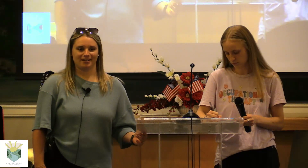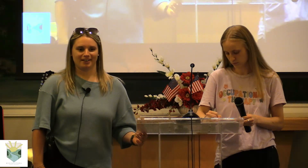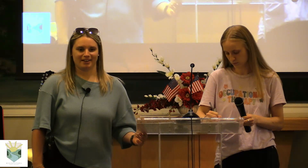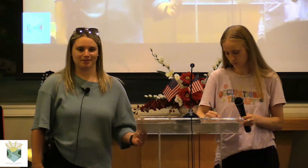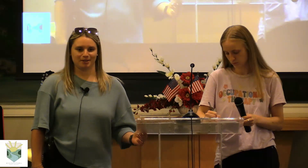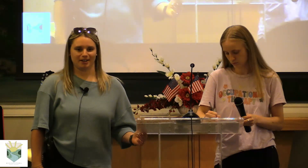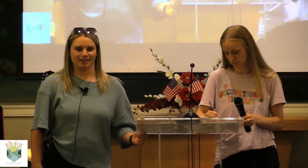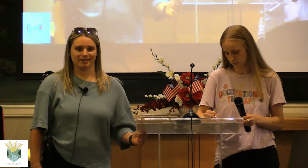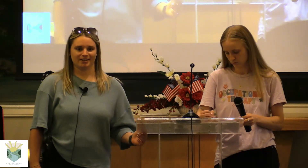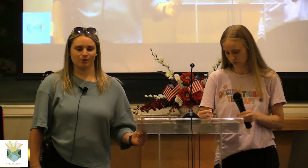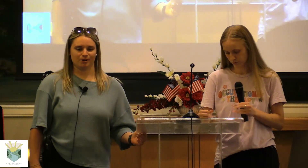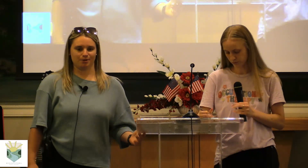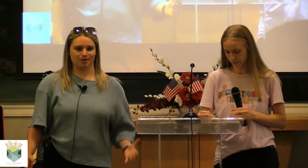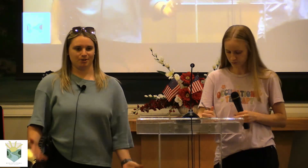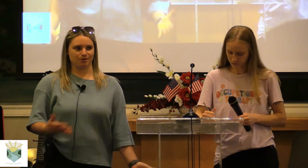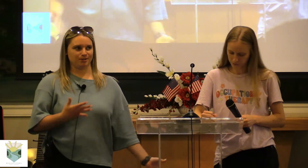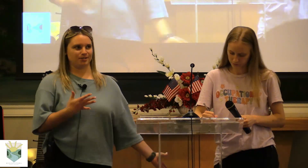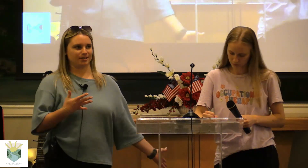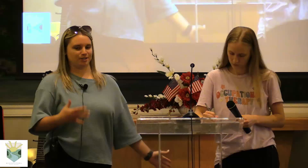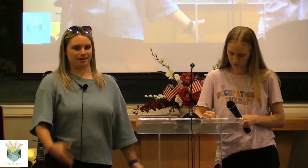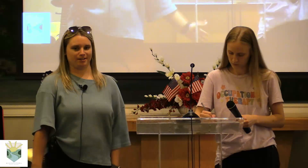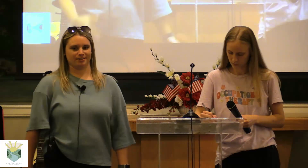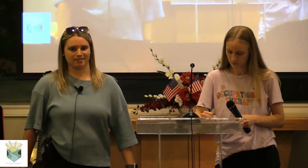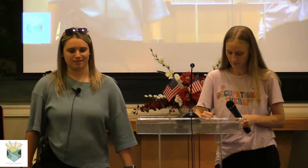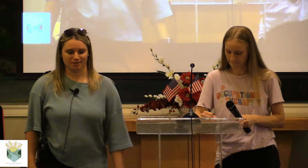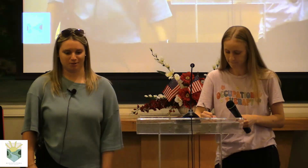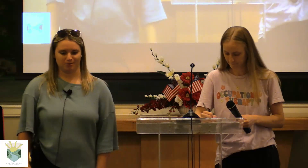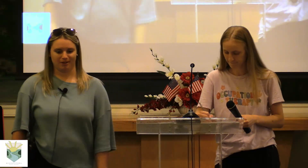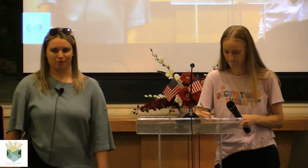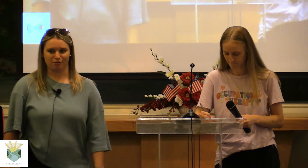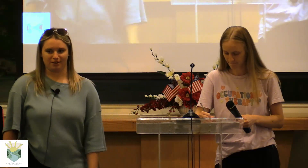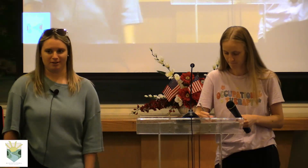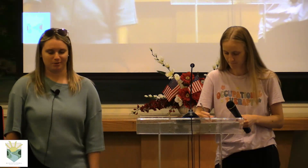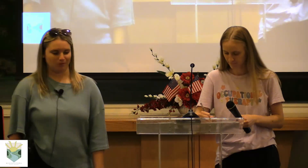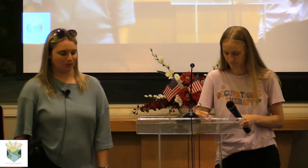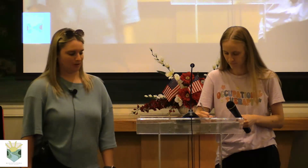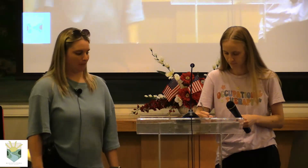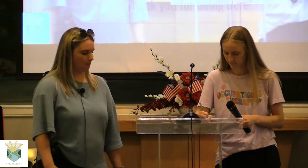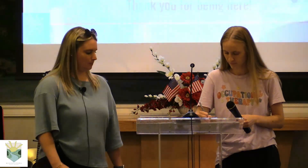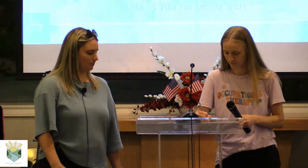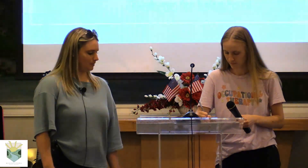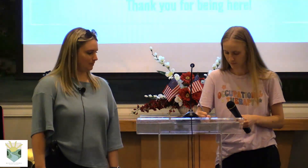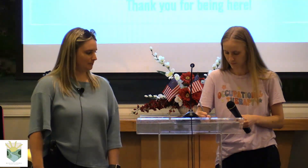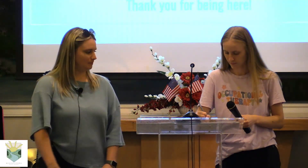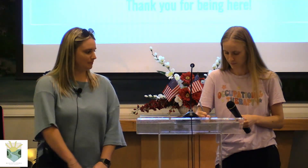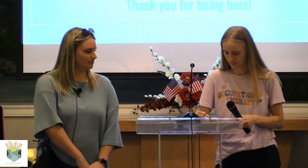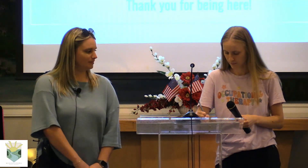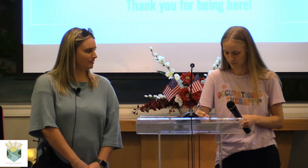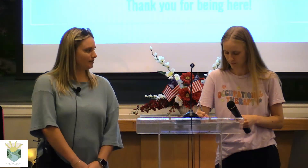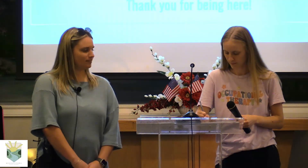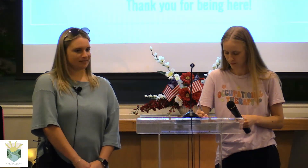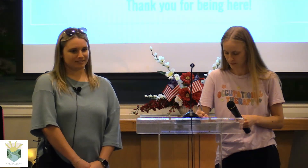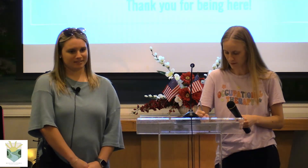can try. Or you can use those dictionaries because they're extremely helpful and I use them all the time. So,